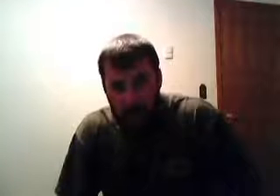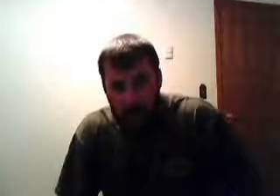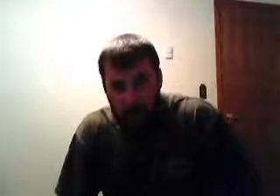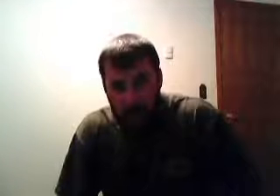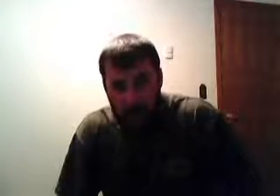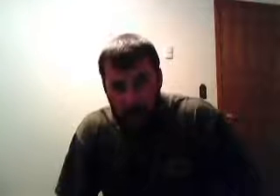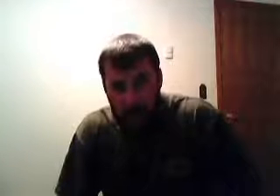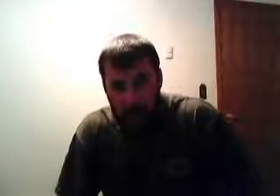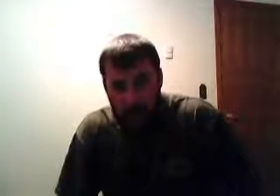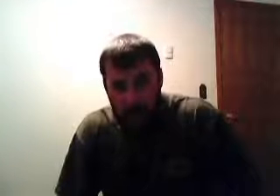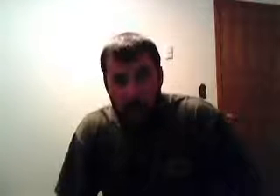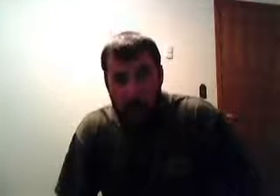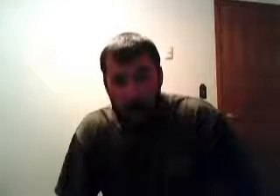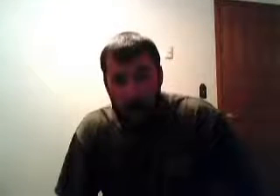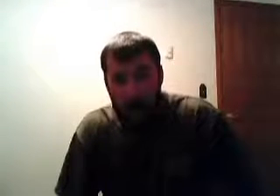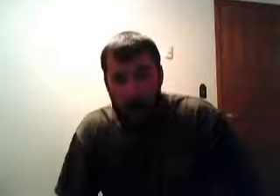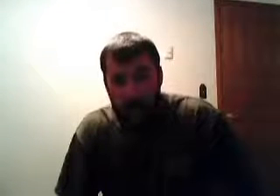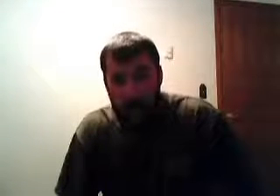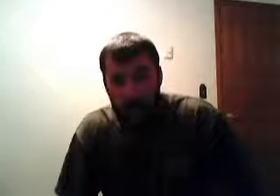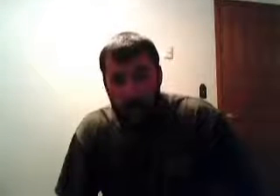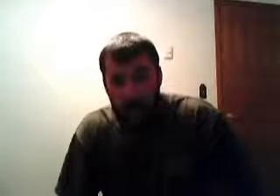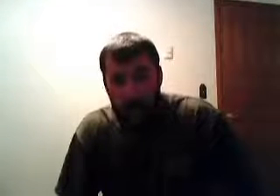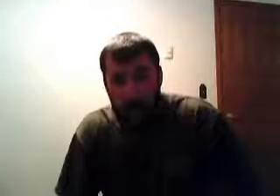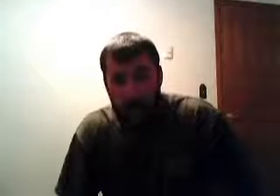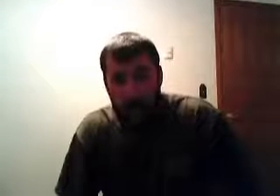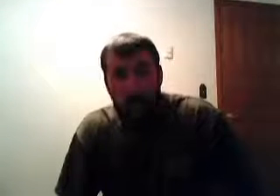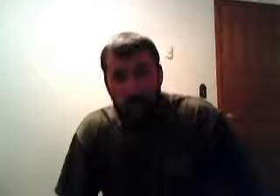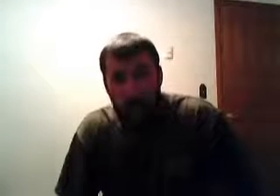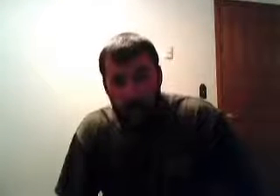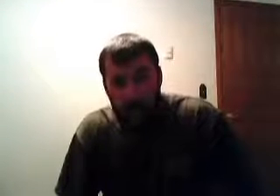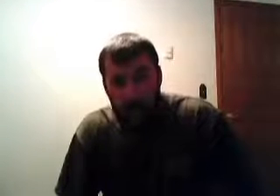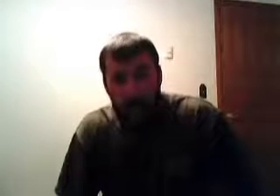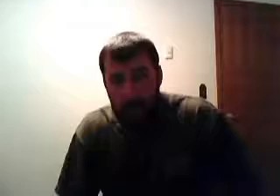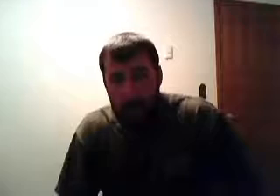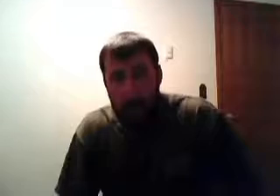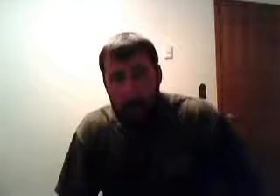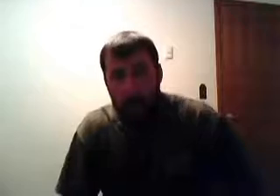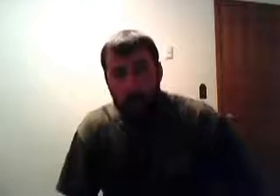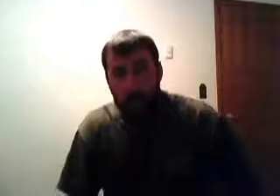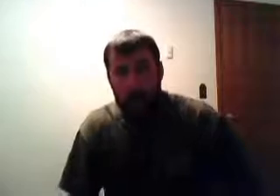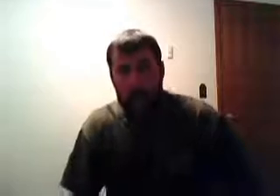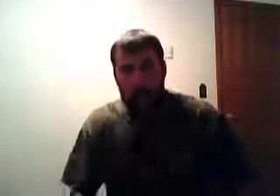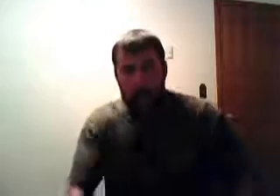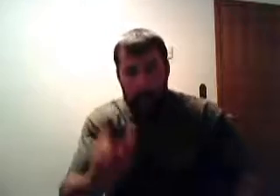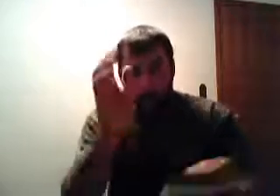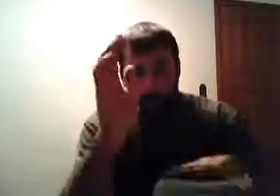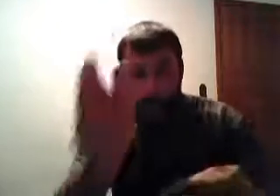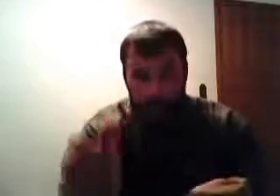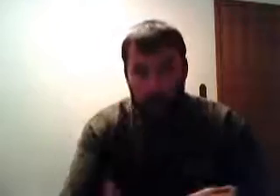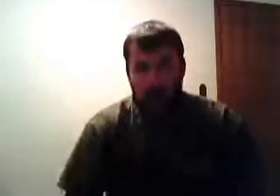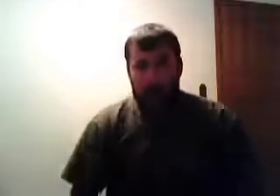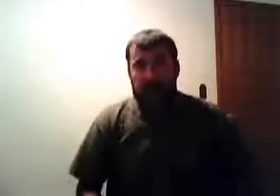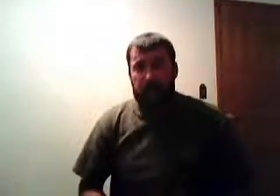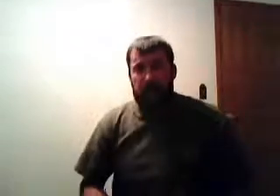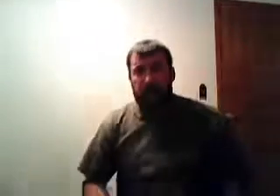governmental. Did you hear me? And we are the revised Roman Empire. Don't believe me? Let me get on that horse wagon for a minute, but let me finish up what this man said first.